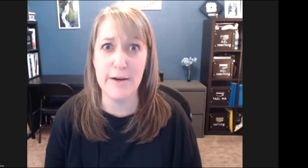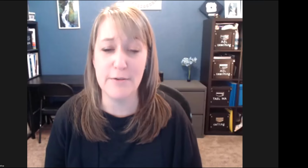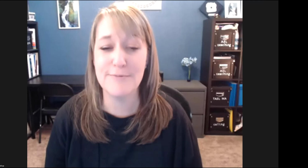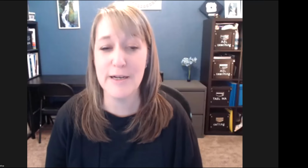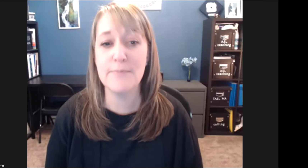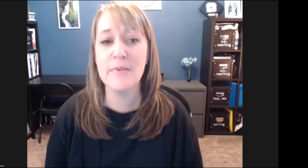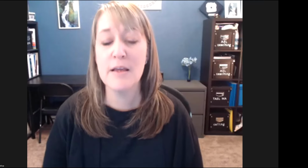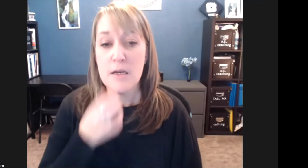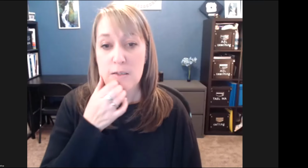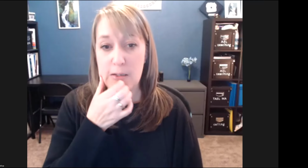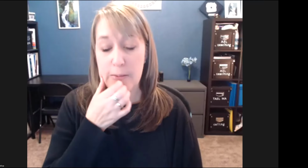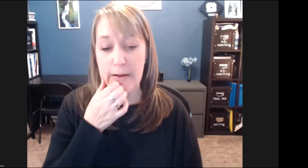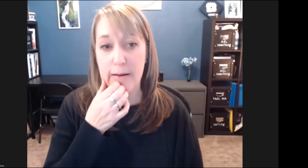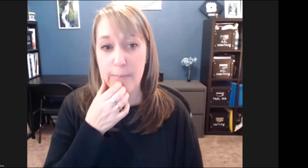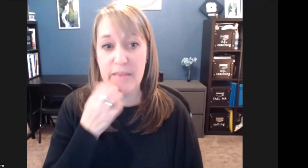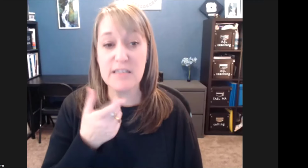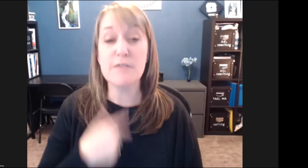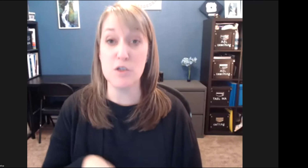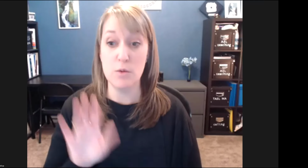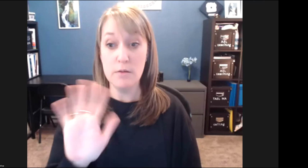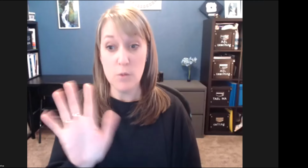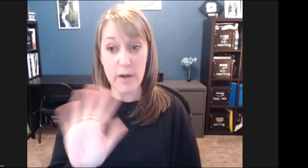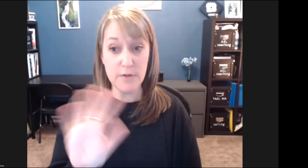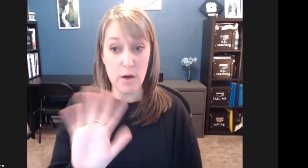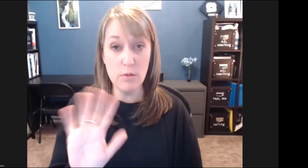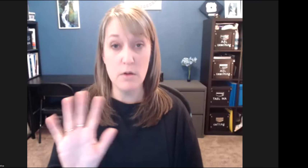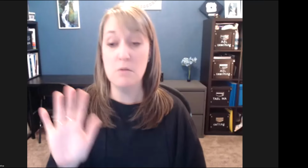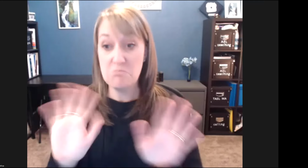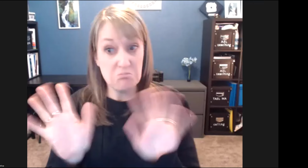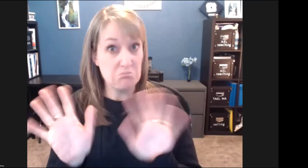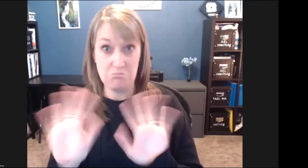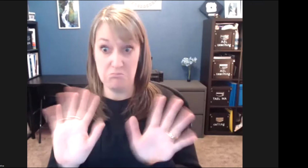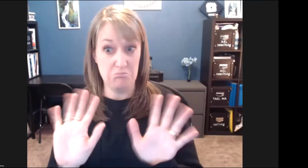Colorado, right? So that's the first one, wave no.